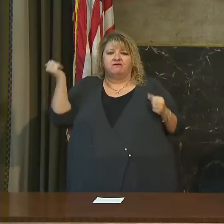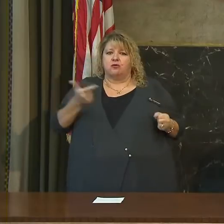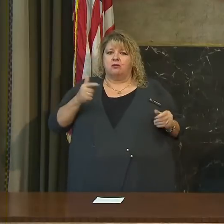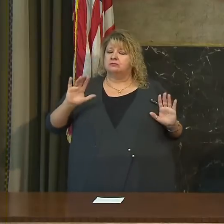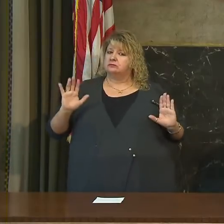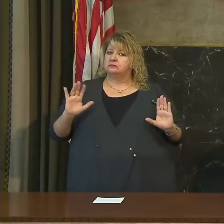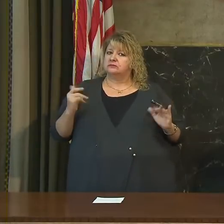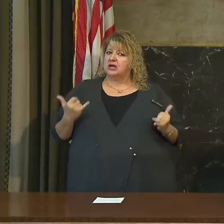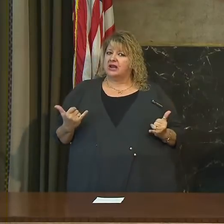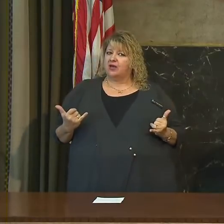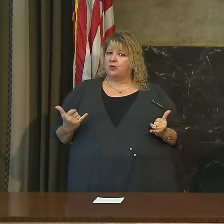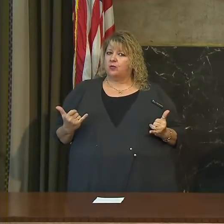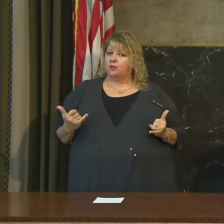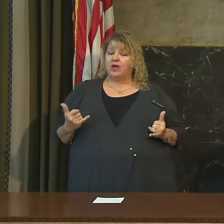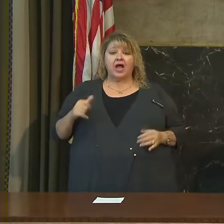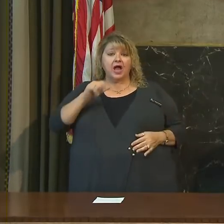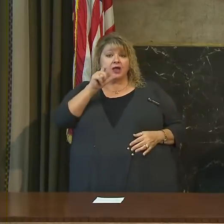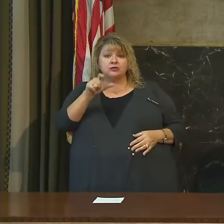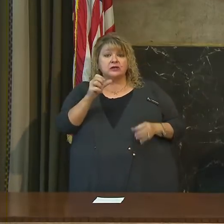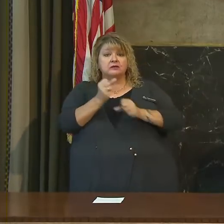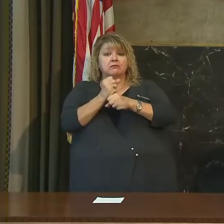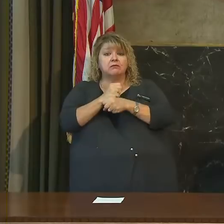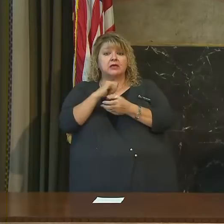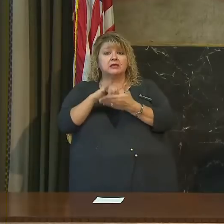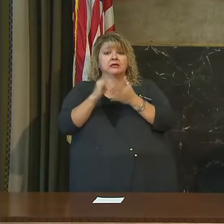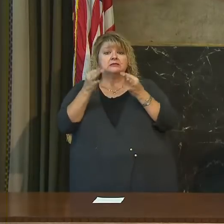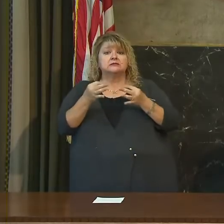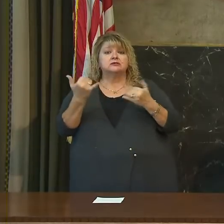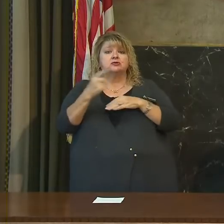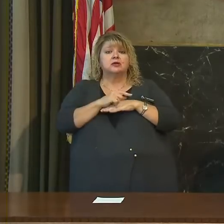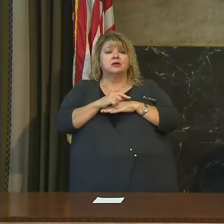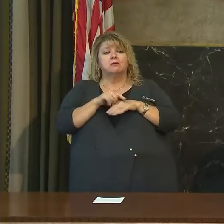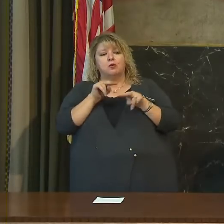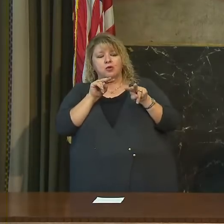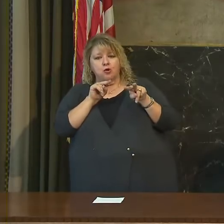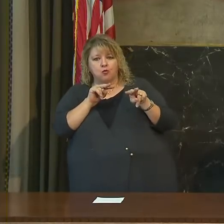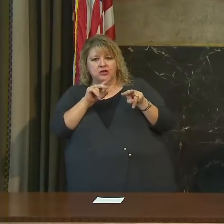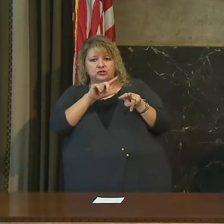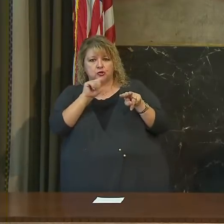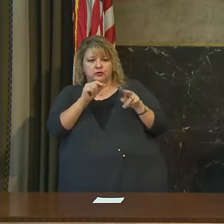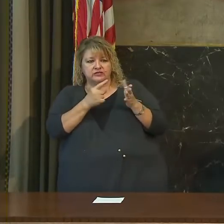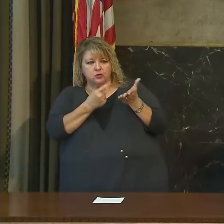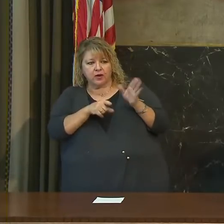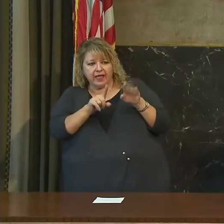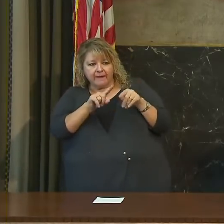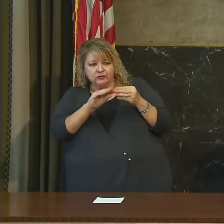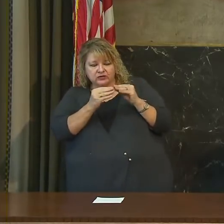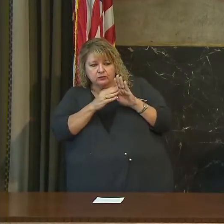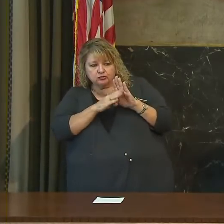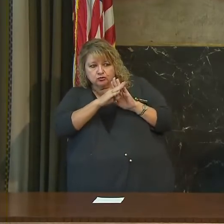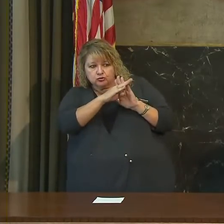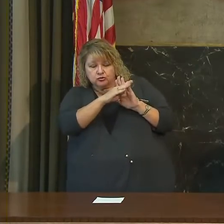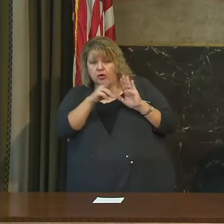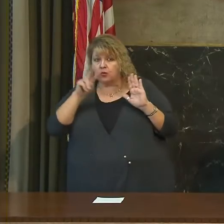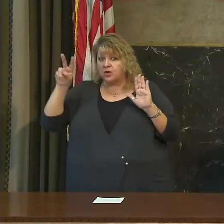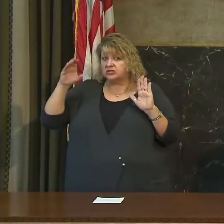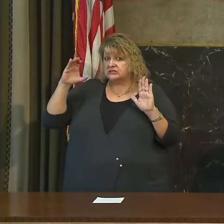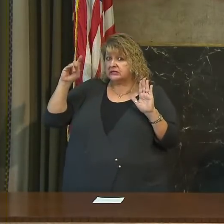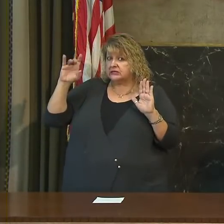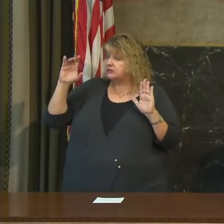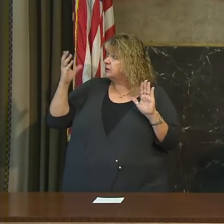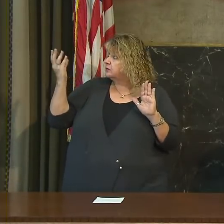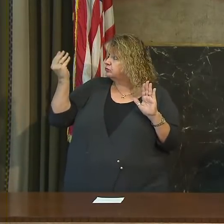decision doesn't have to be made today, and we're going to continue to watch what happens here in Louisiana and what the CDC guidance